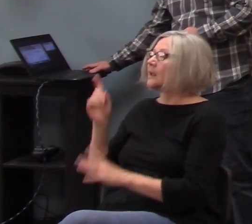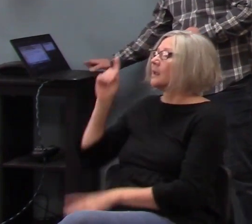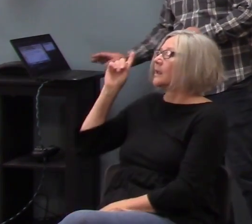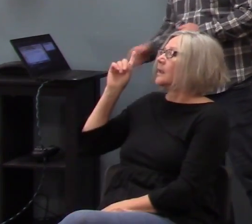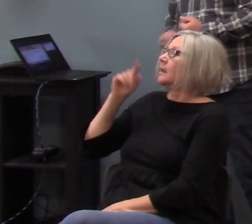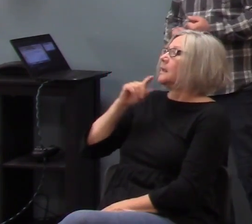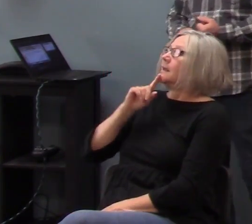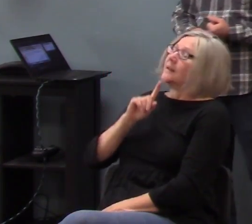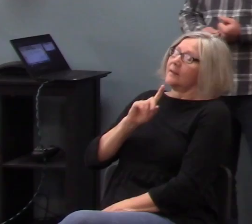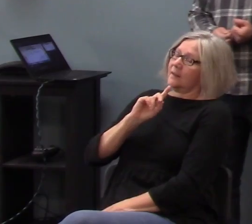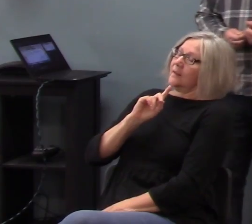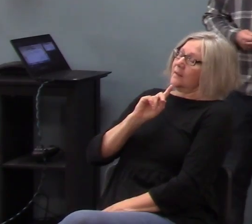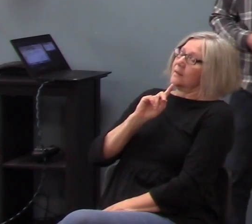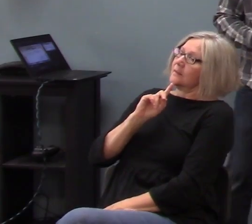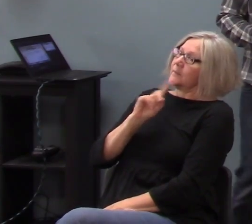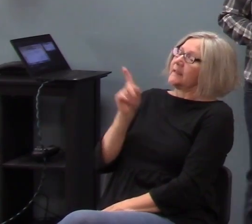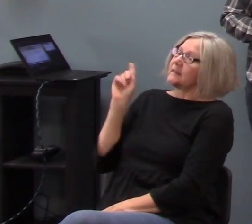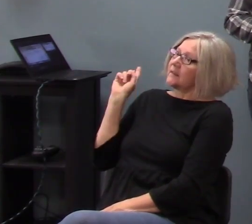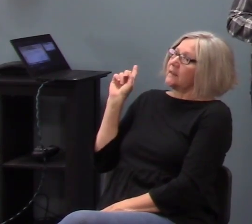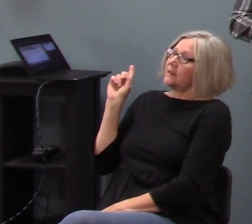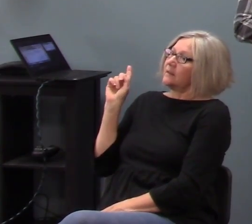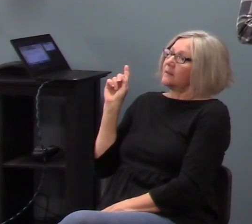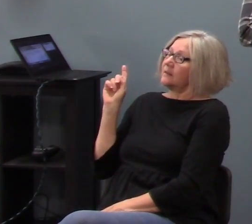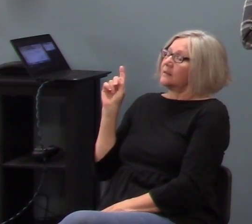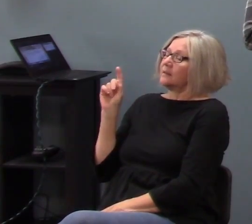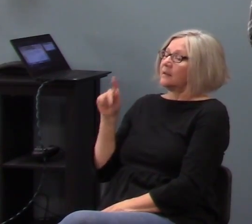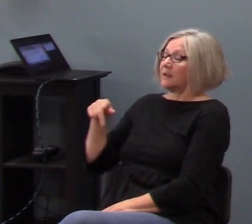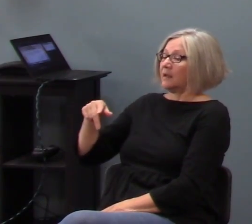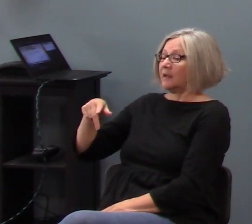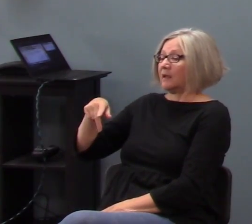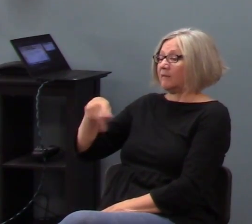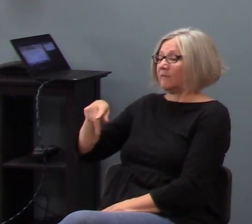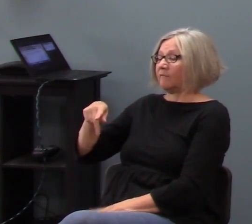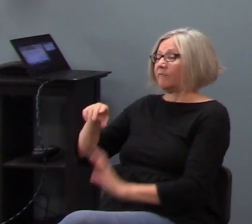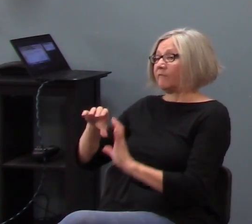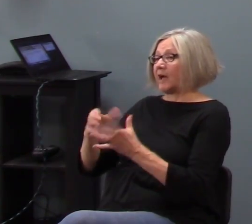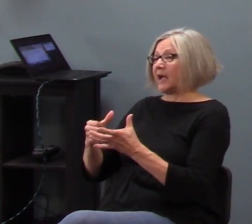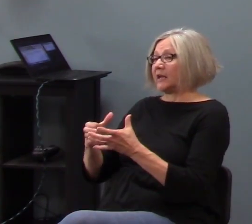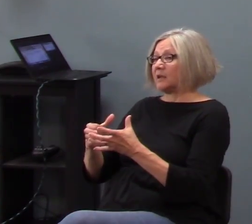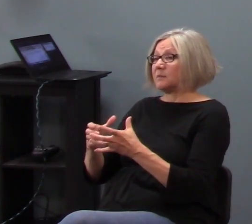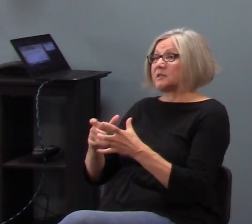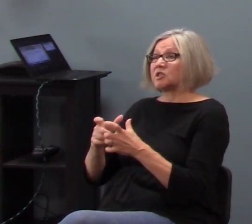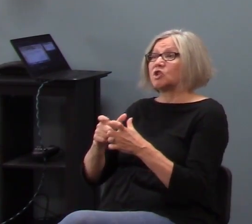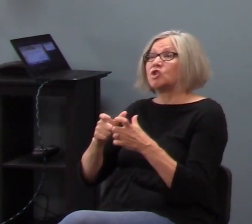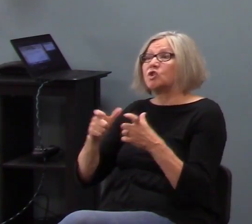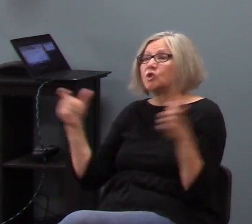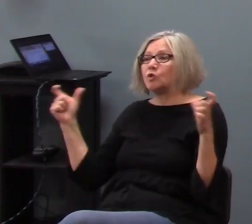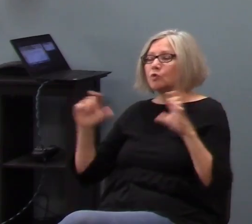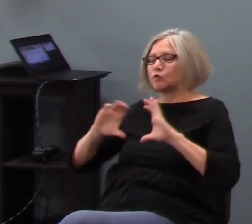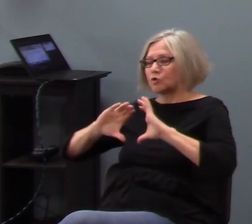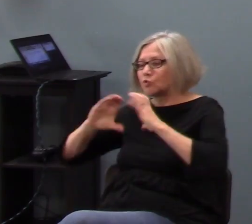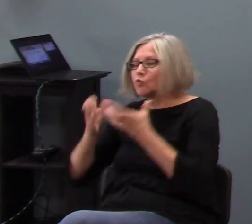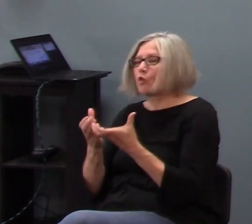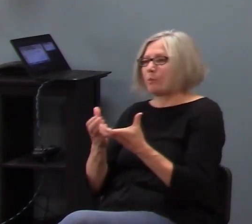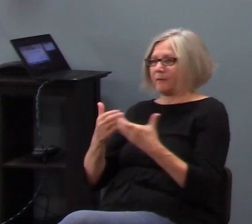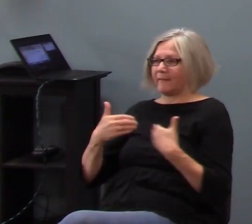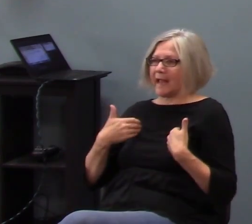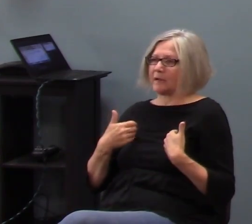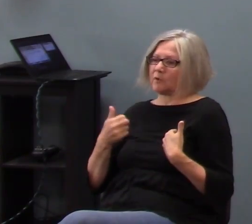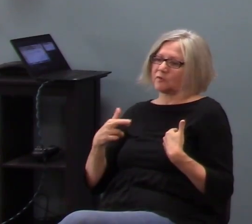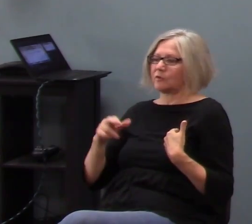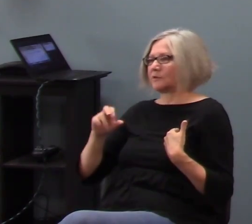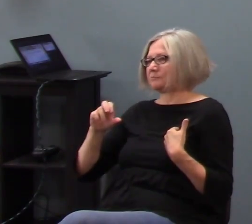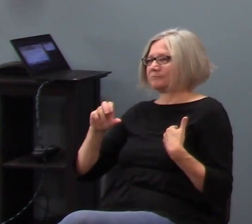So basically, the idea of a phylum is like a huge group of animals or species of